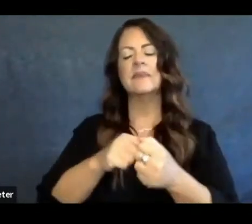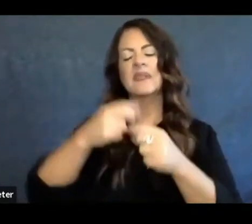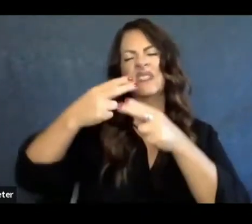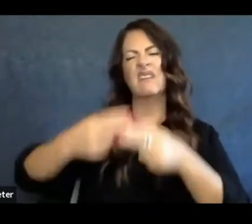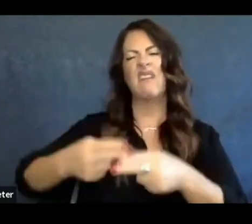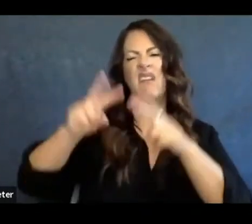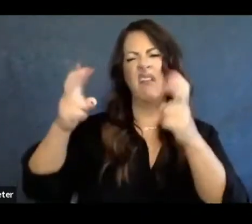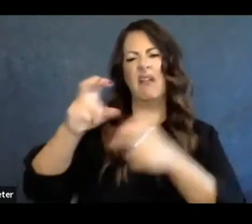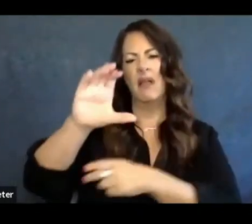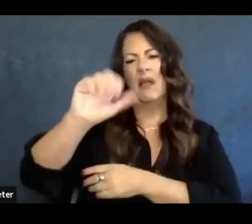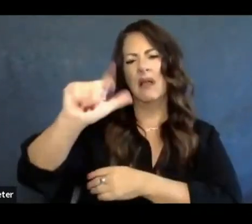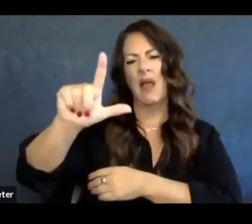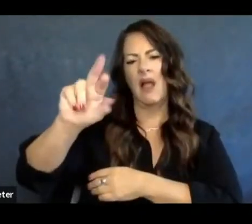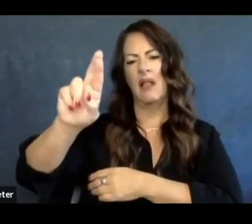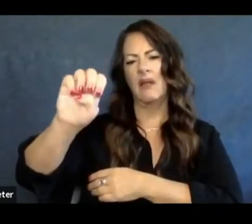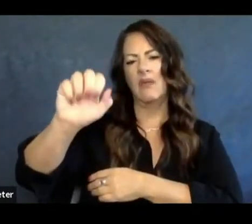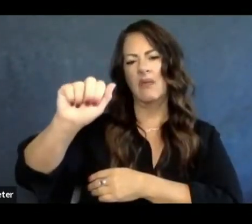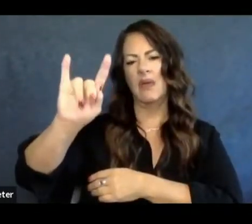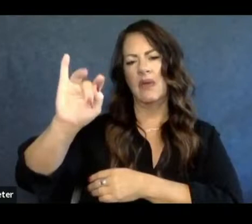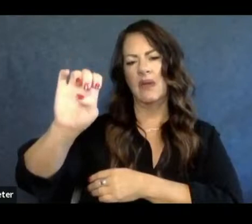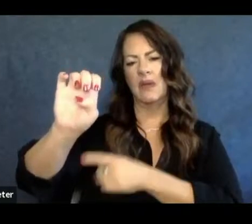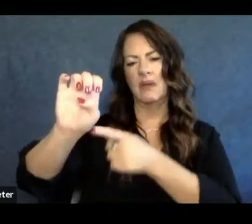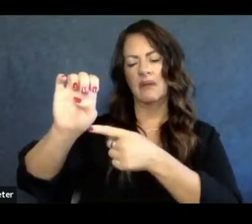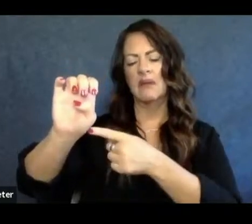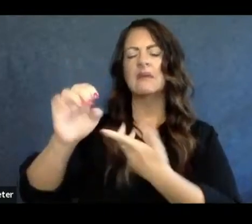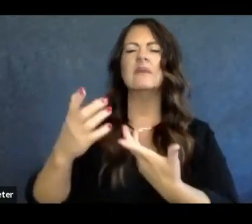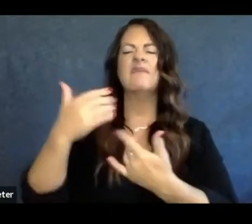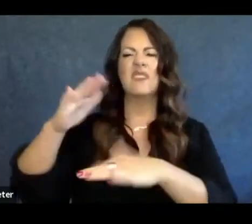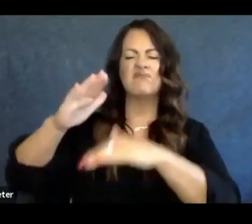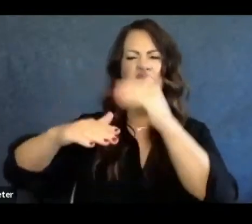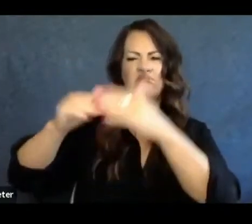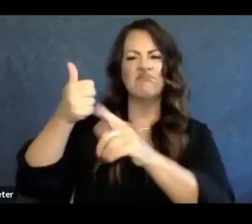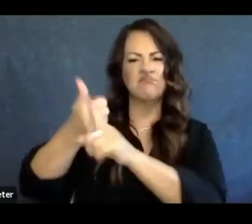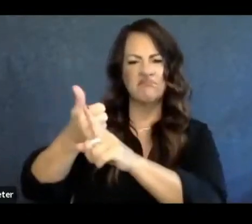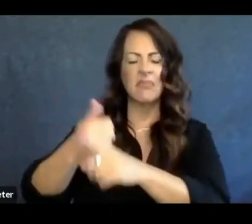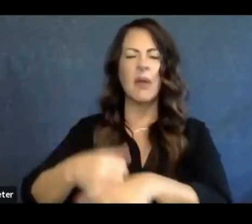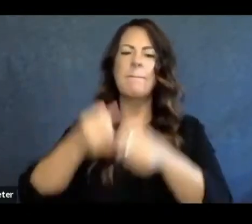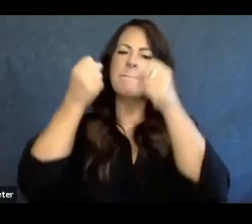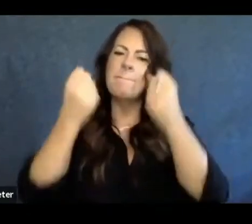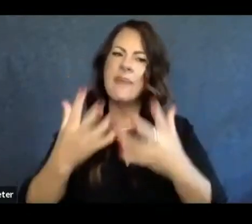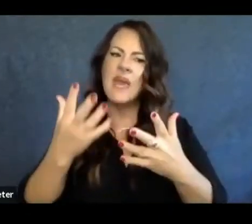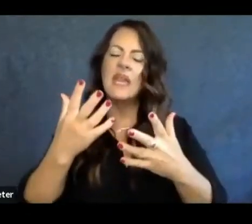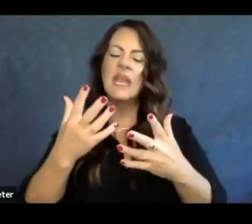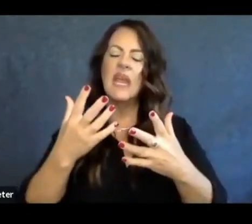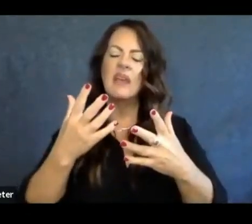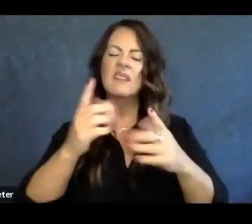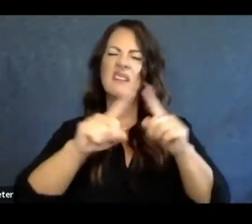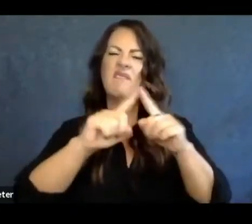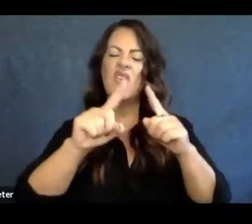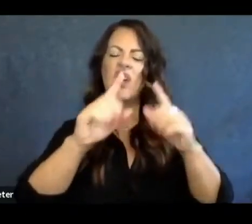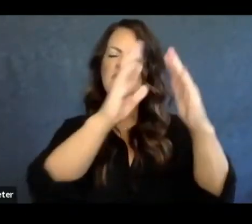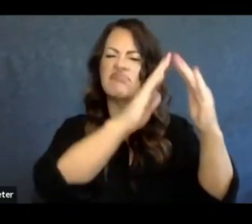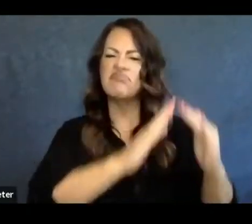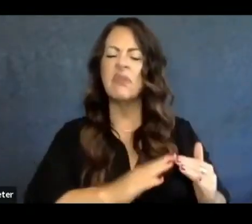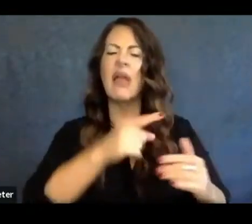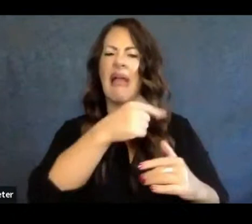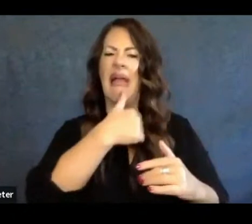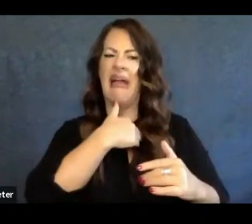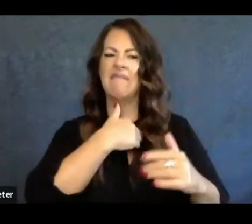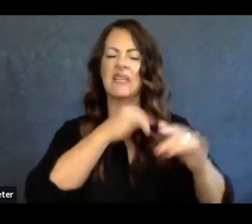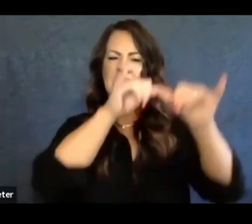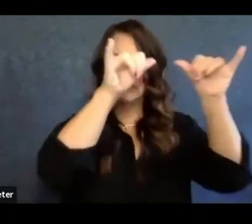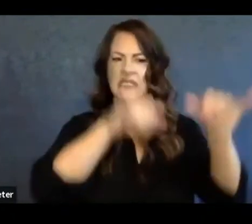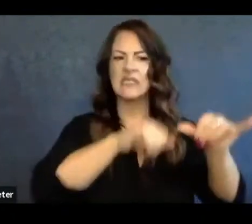has been built, and I mean, many jurisdictions have lab reporting systems and frankly, public health data